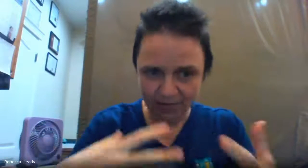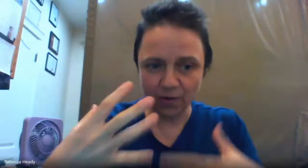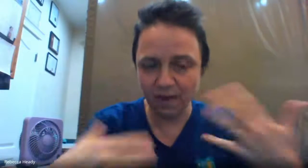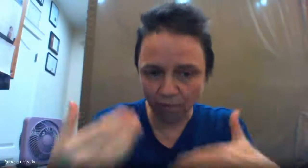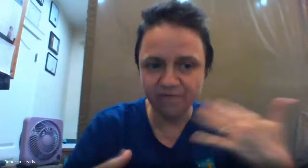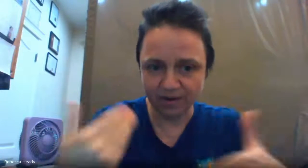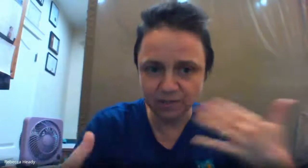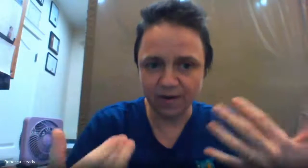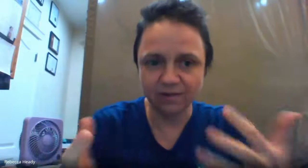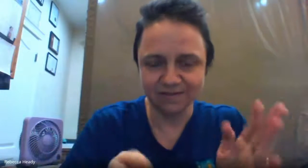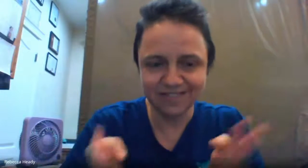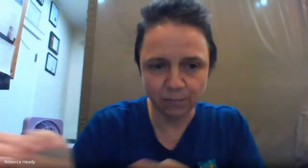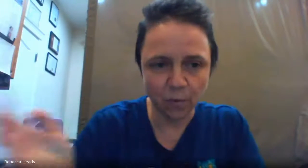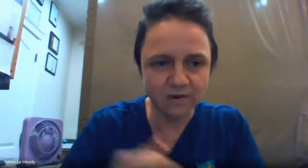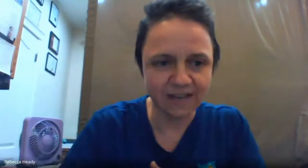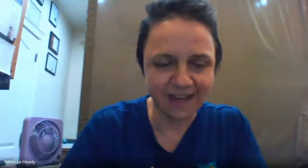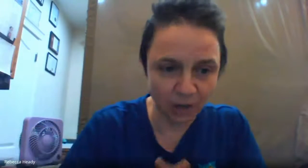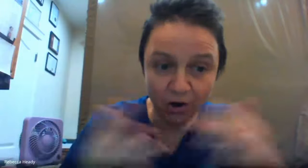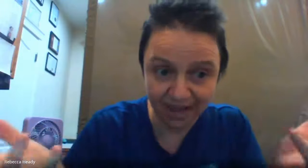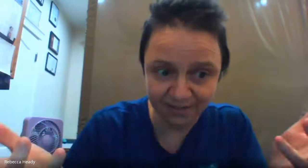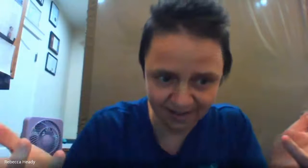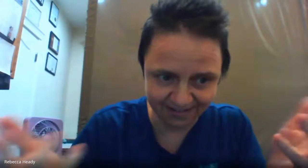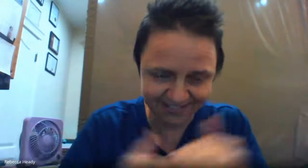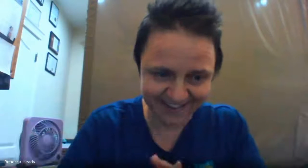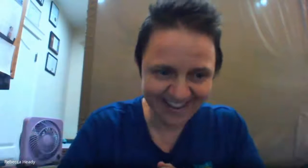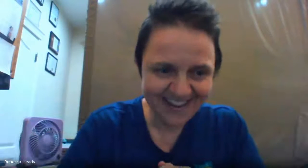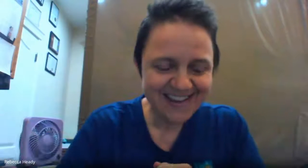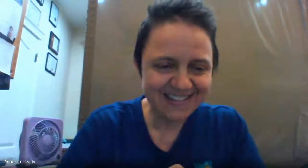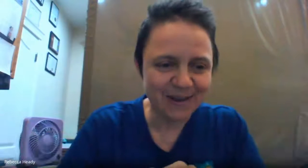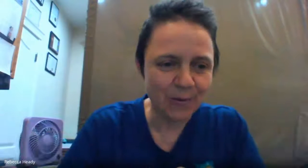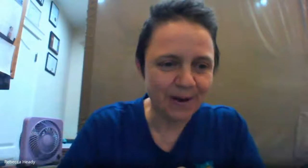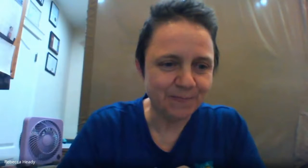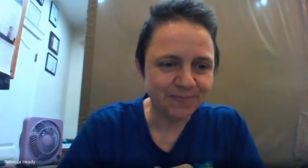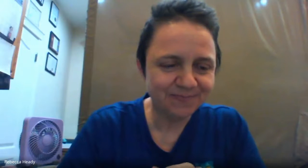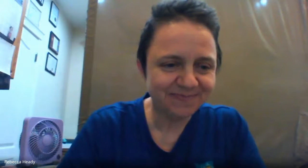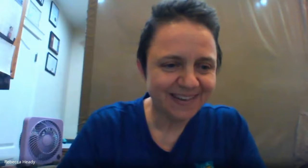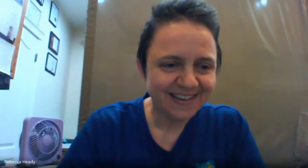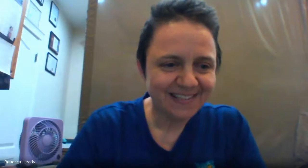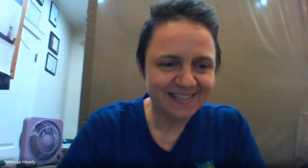they'll fingerspell simple words like that already have a sign. So